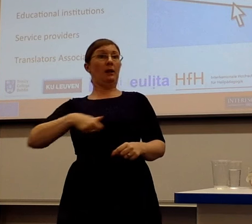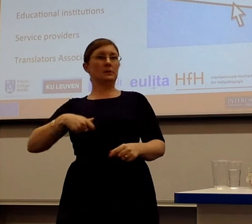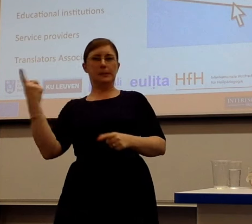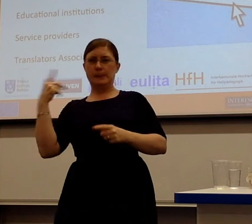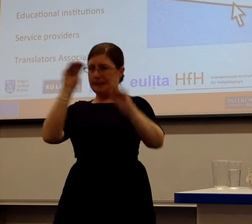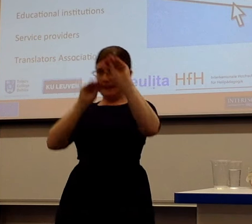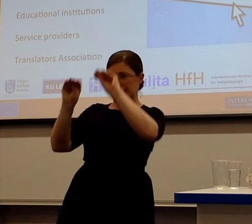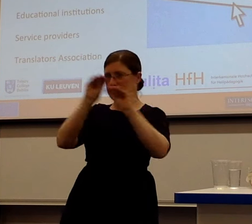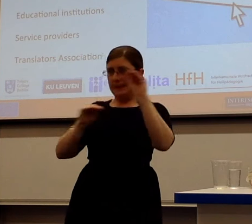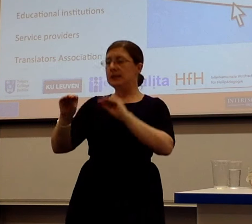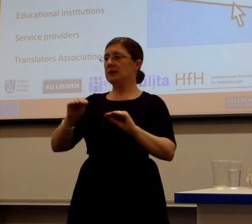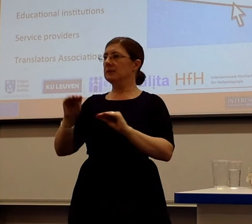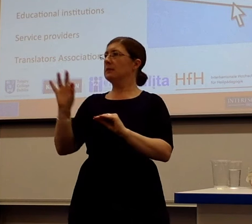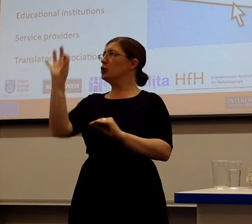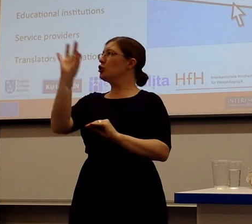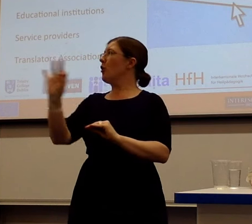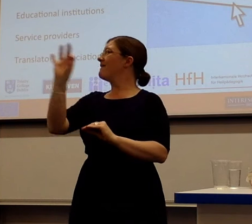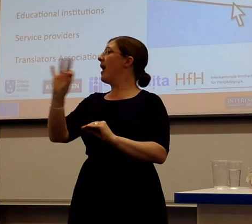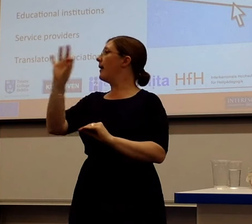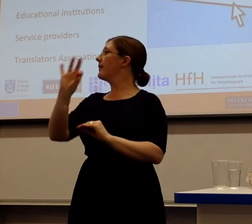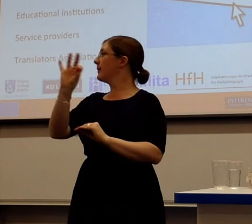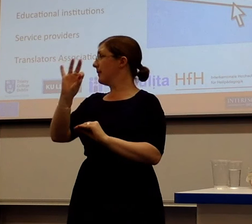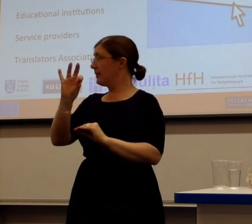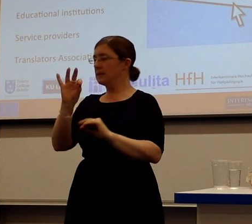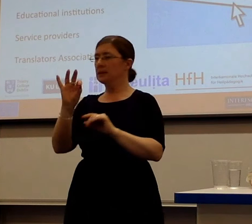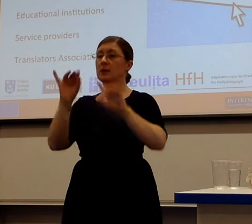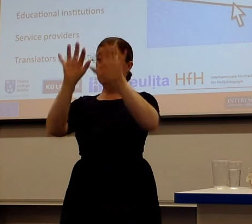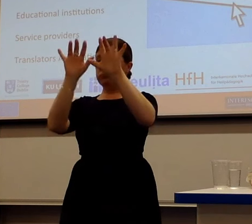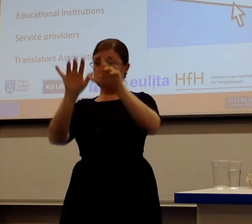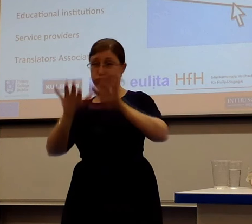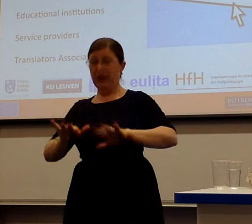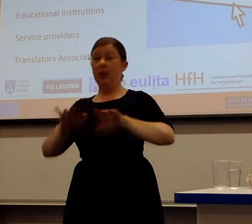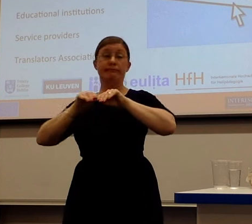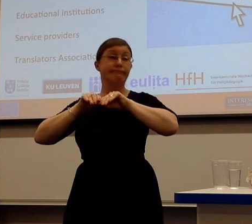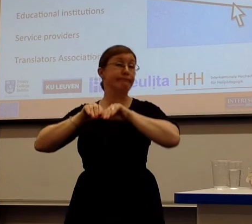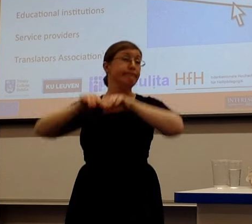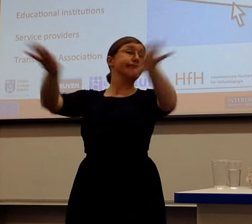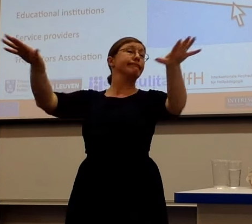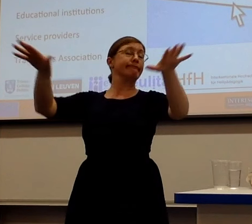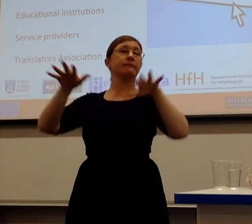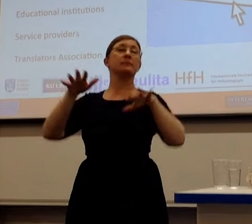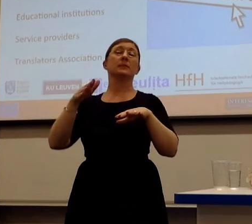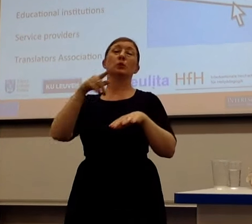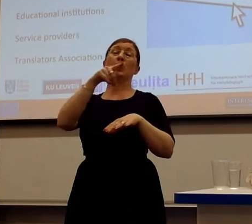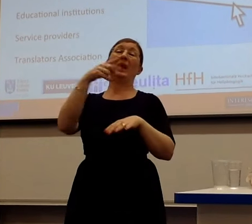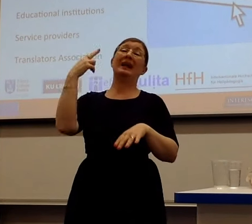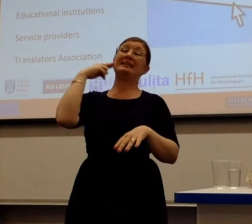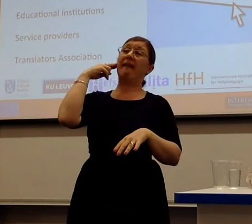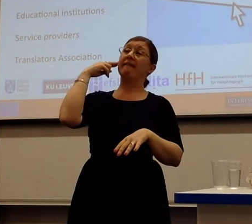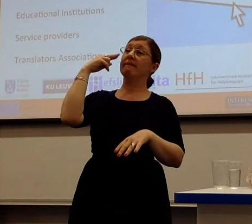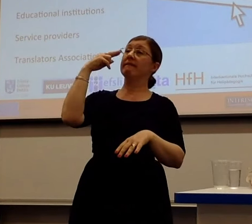So for this part of the survey, we worked with our partners in Switzerland to create a survey, online survey that was sent out